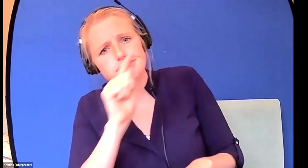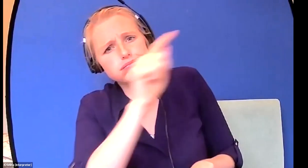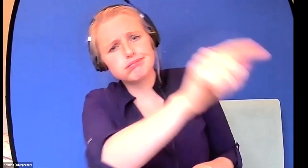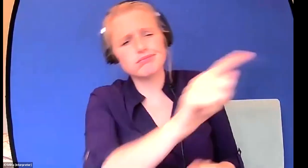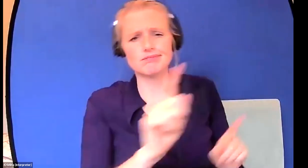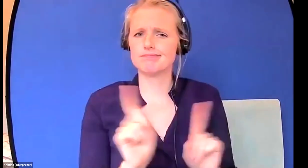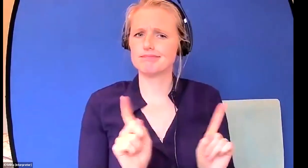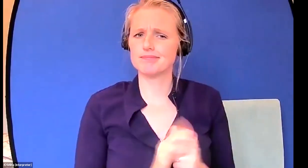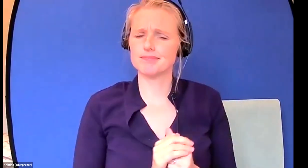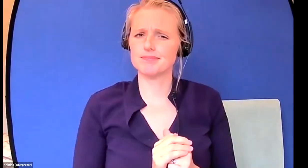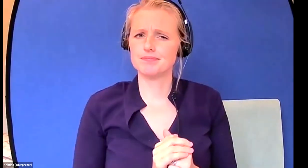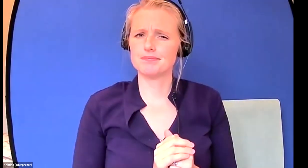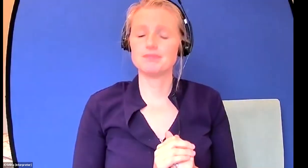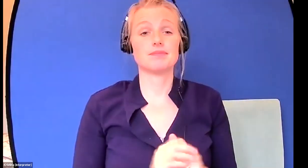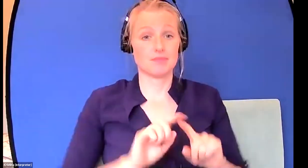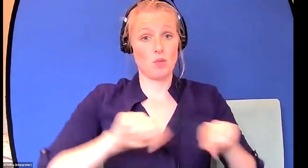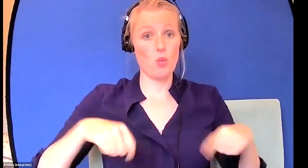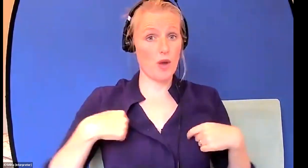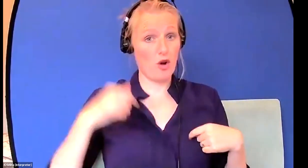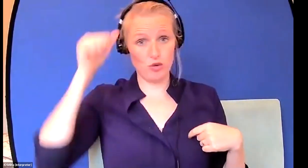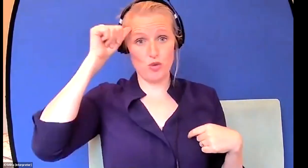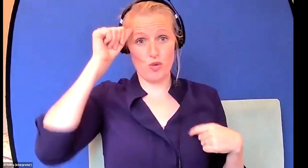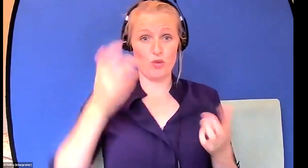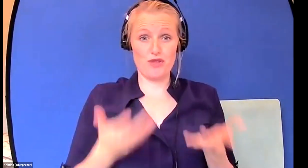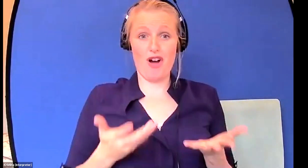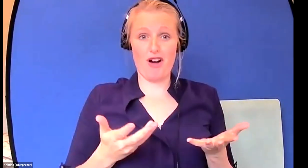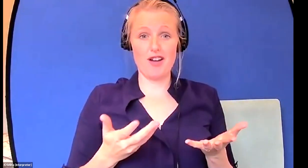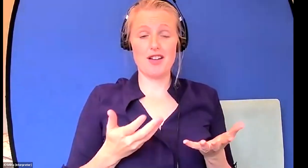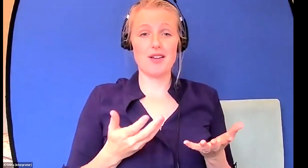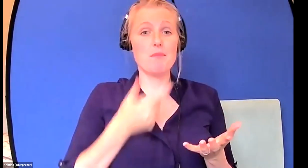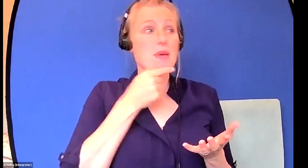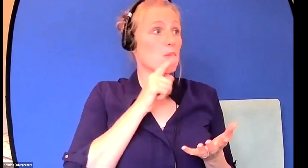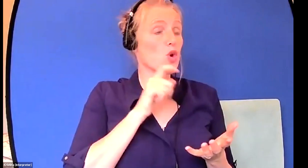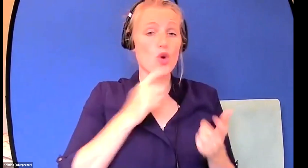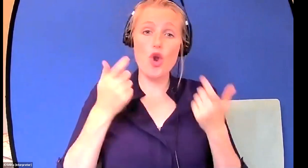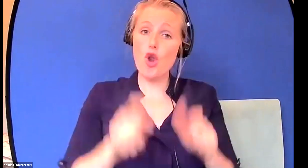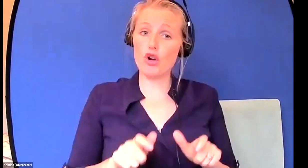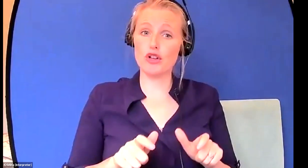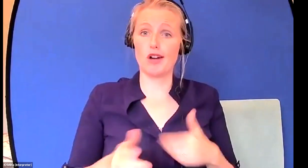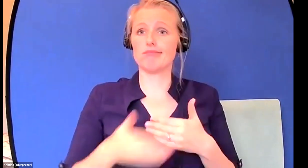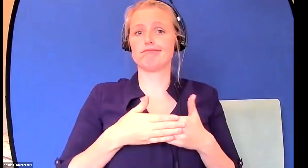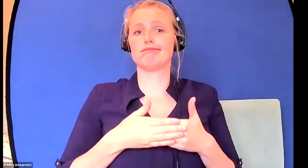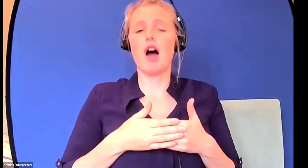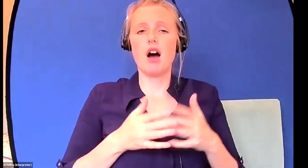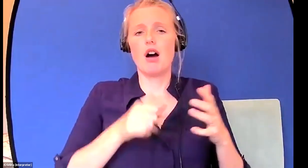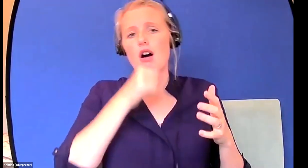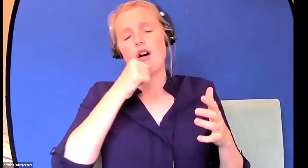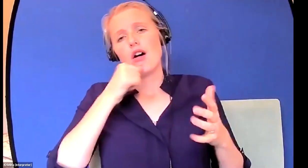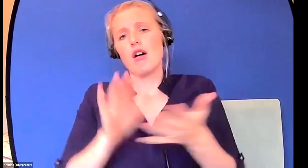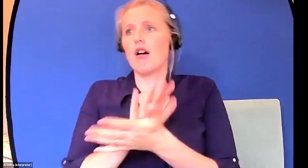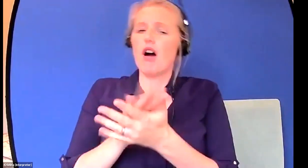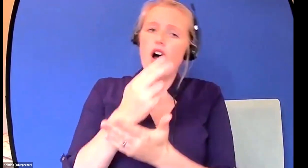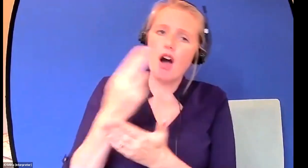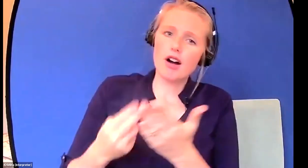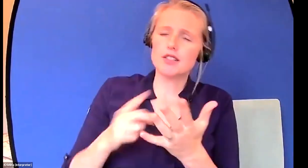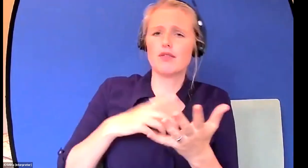And as we all, I think, have become familiar, people in lockdown have turned to culture and have turned to the arts for some much needed release